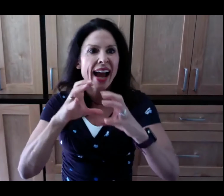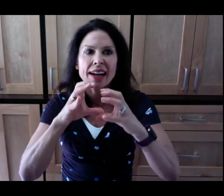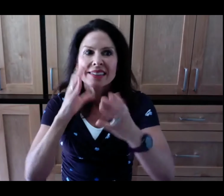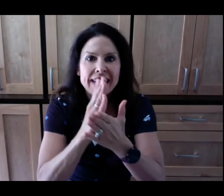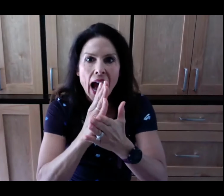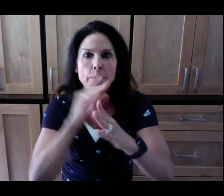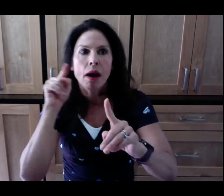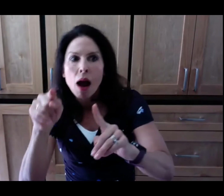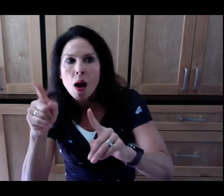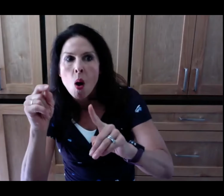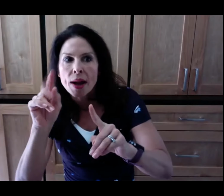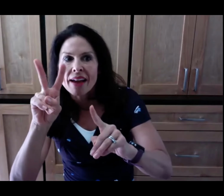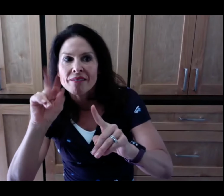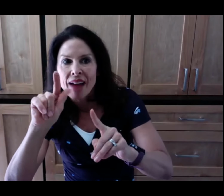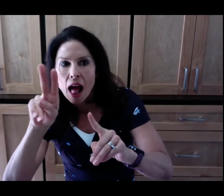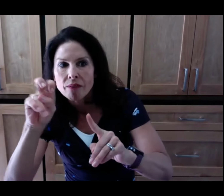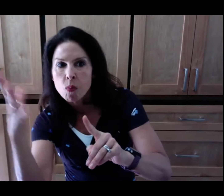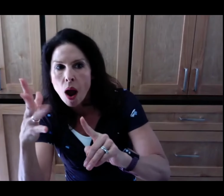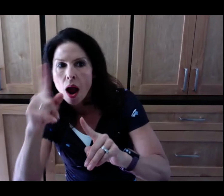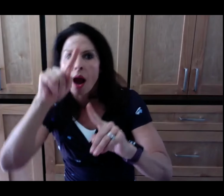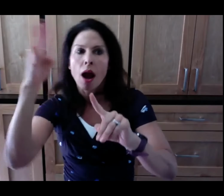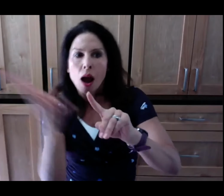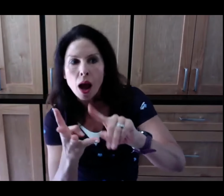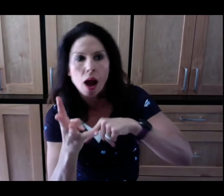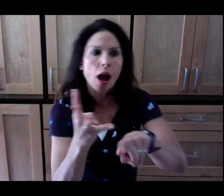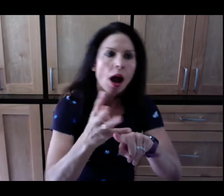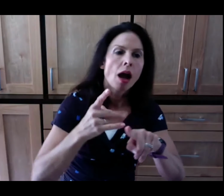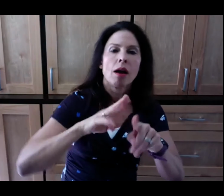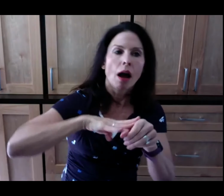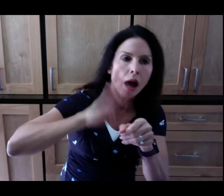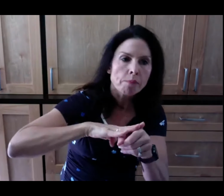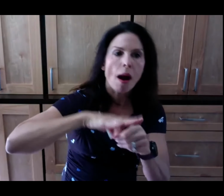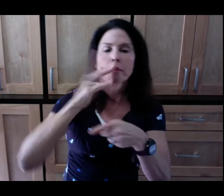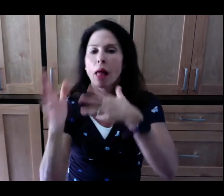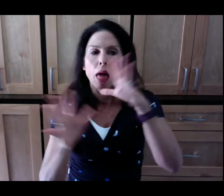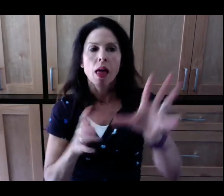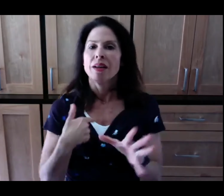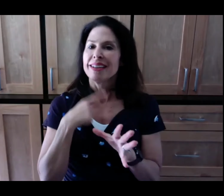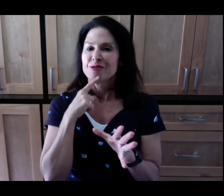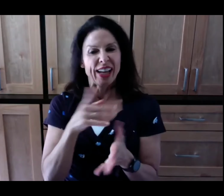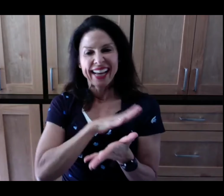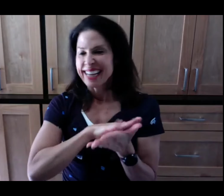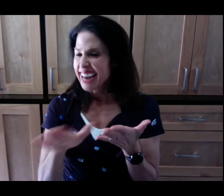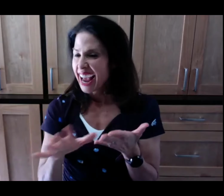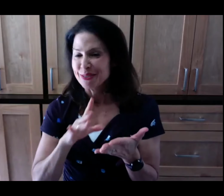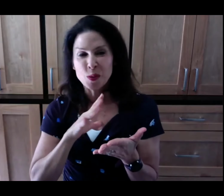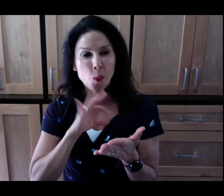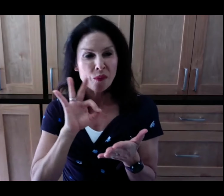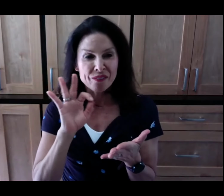heart, and talking about when the heart stops and what the valves do and their the work. It's a